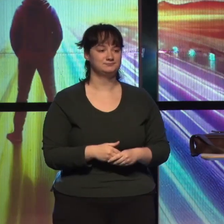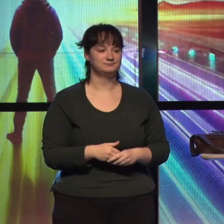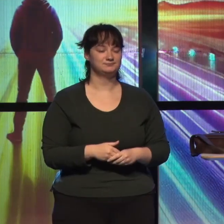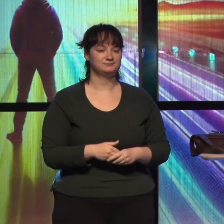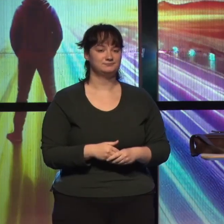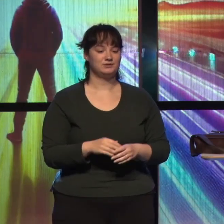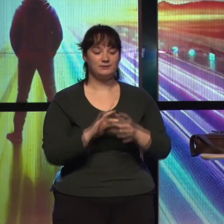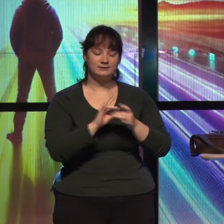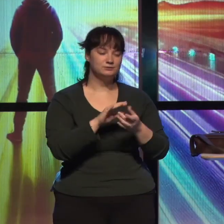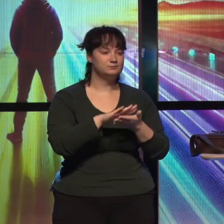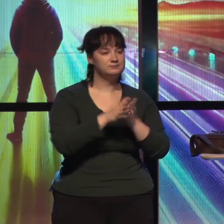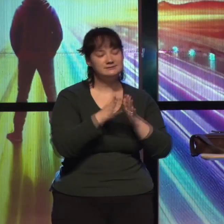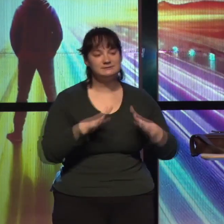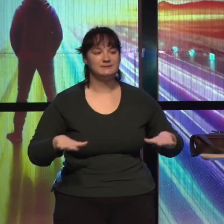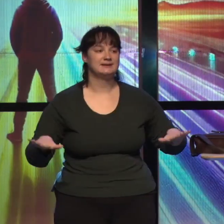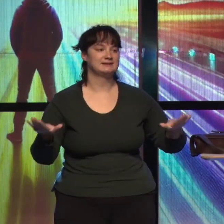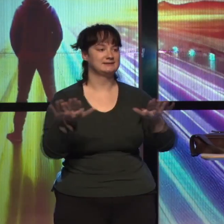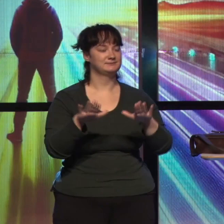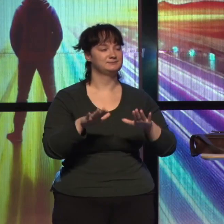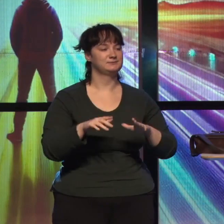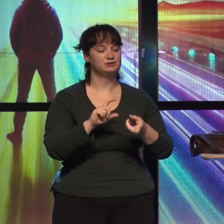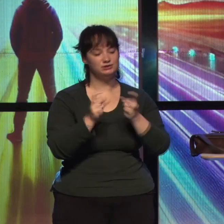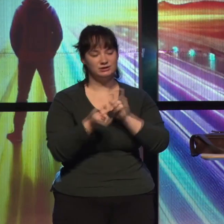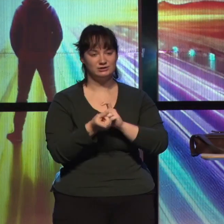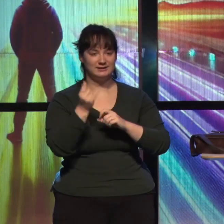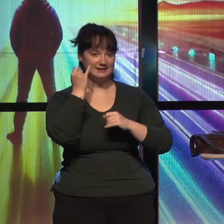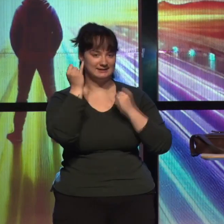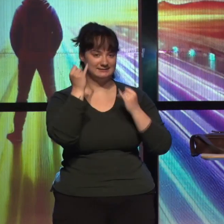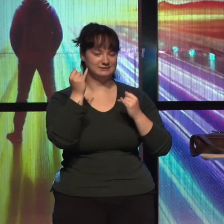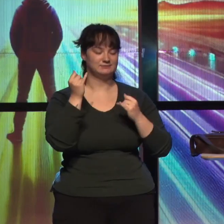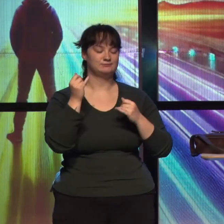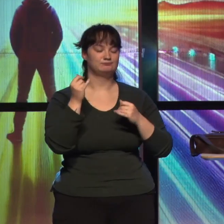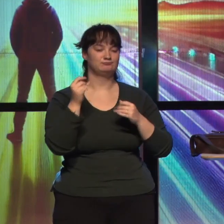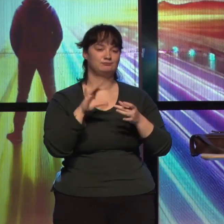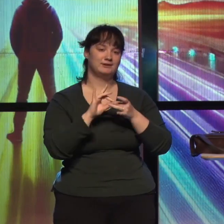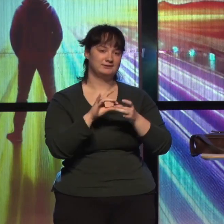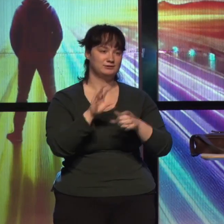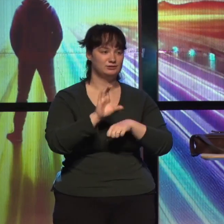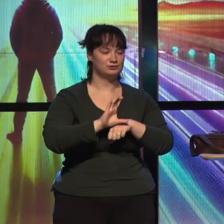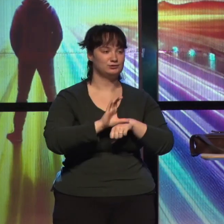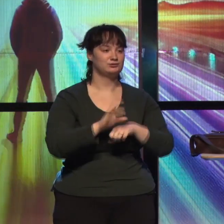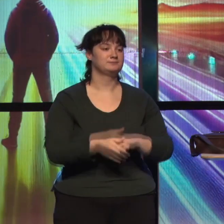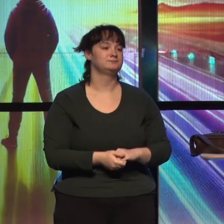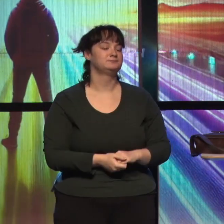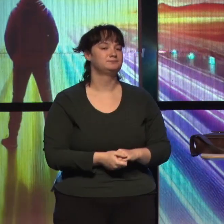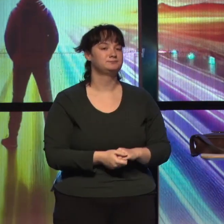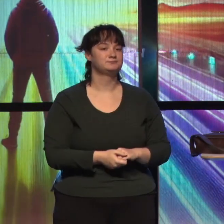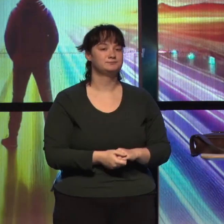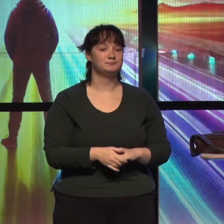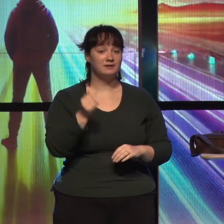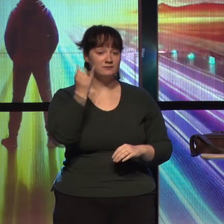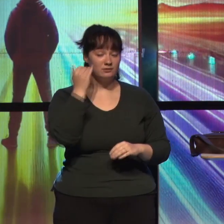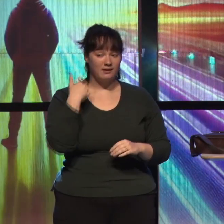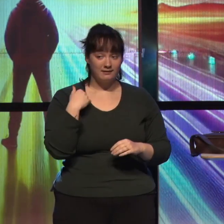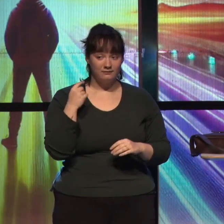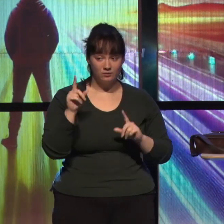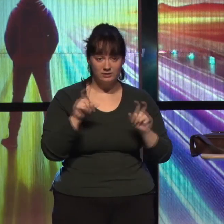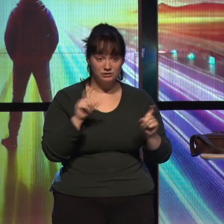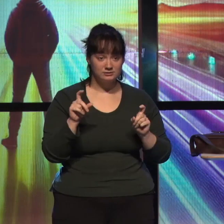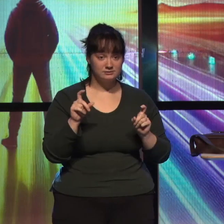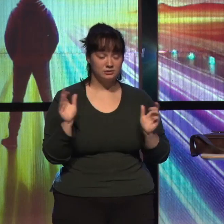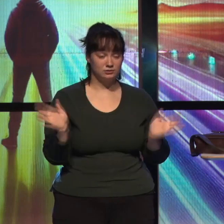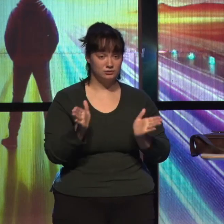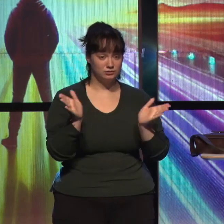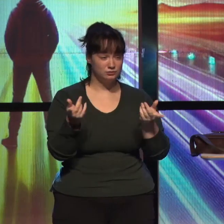peacemaking. And so we're grateful you're here. If you're a guest this morning and you have some questions, things you'd like to explore about Crossroads, I would encourage